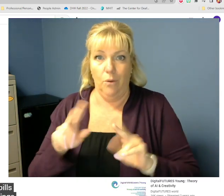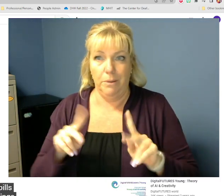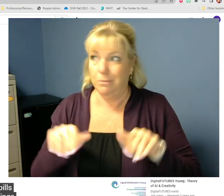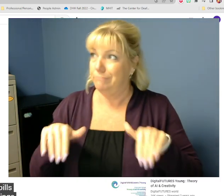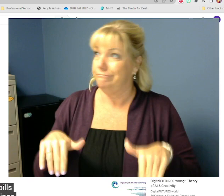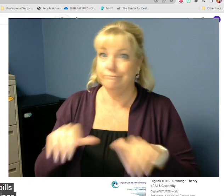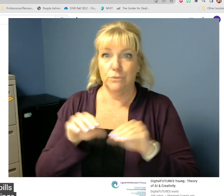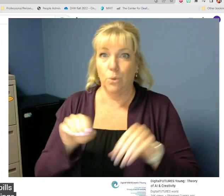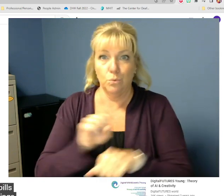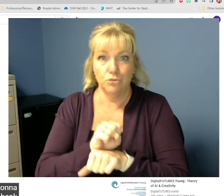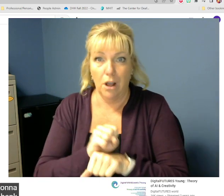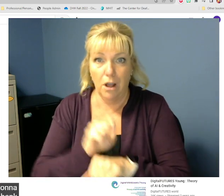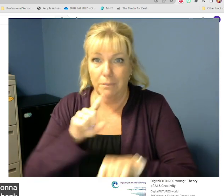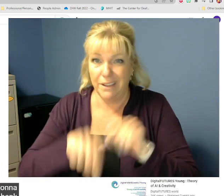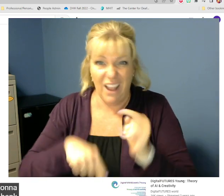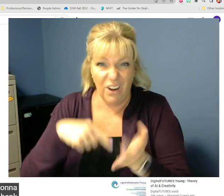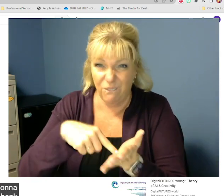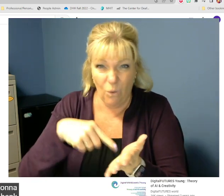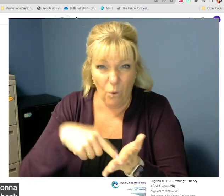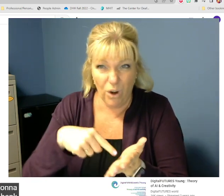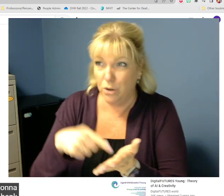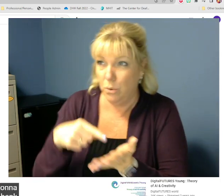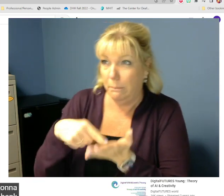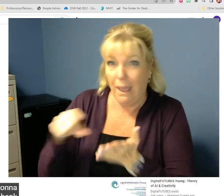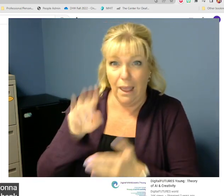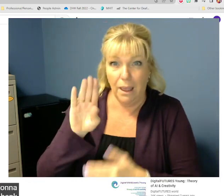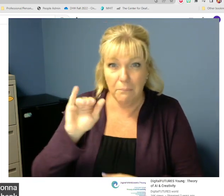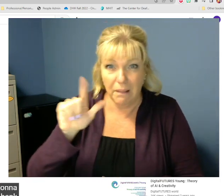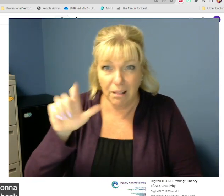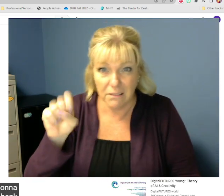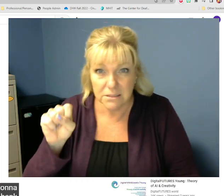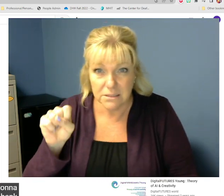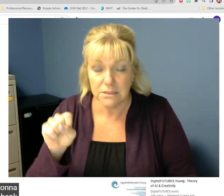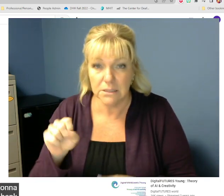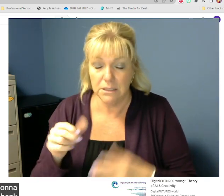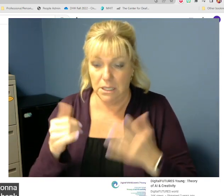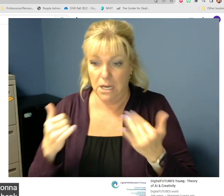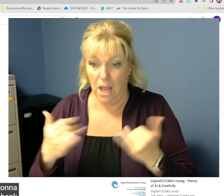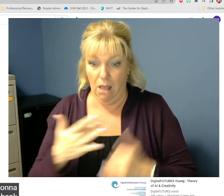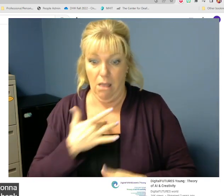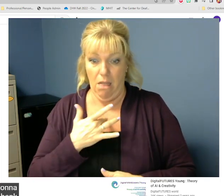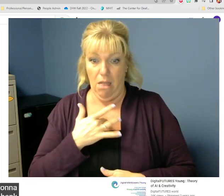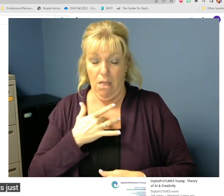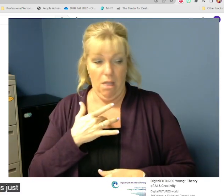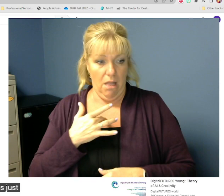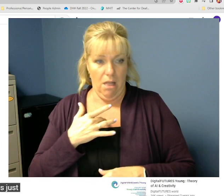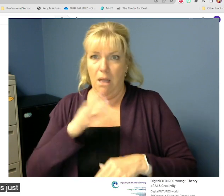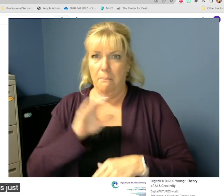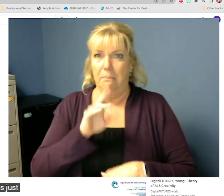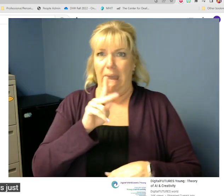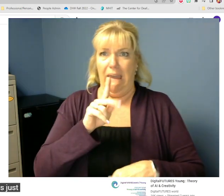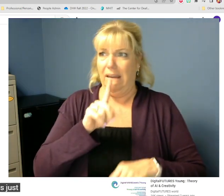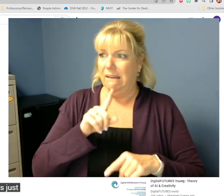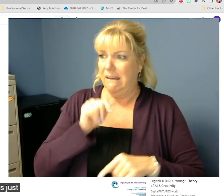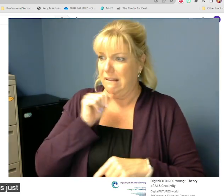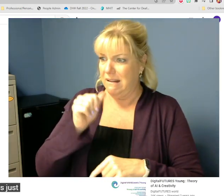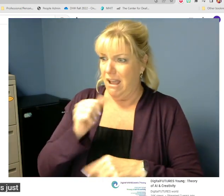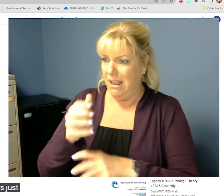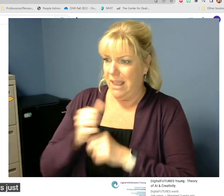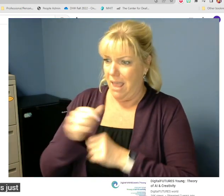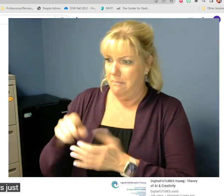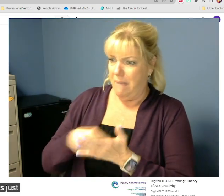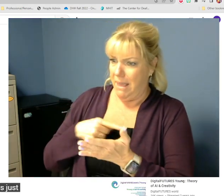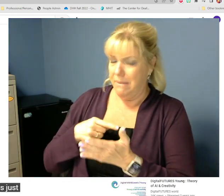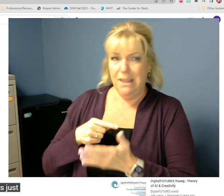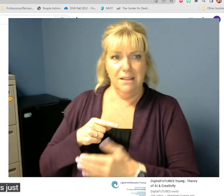created with all the things they've purchased, and so then they're going to lose a job, and then that's going to affect banks, and that's going to affect credit, and you